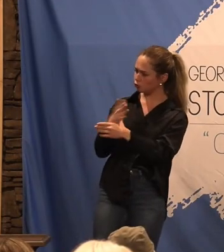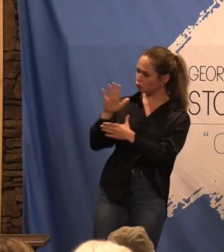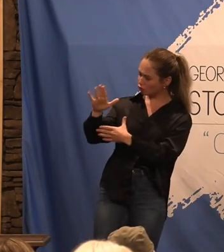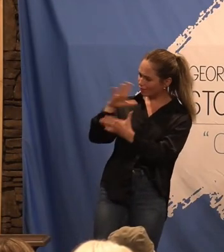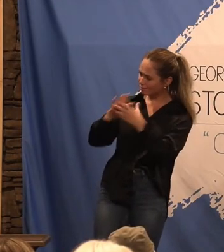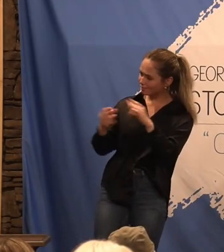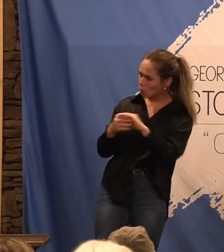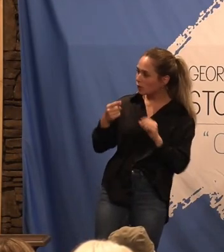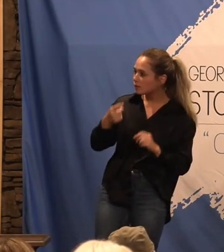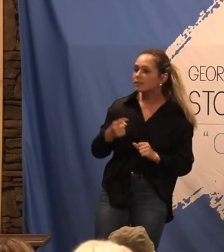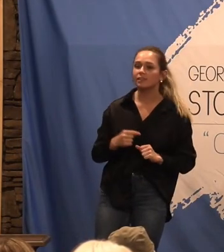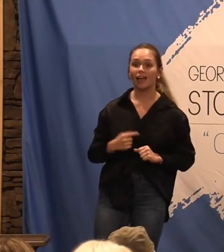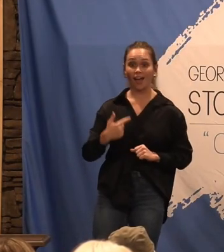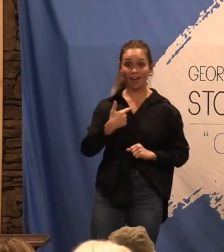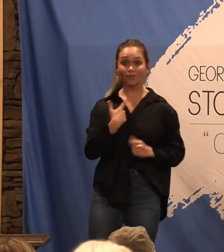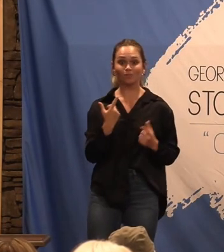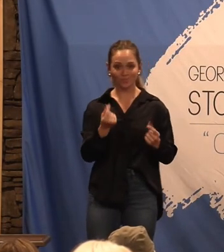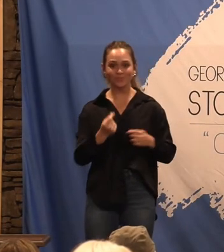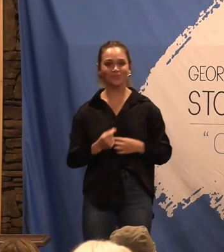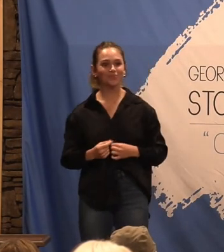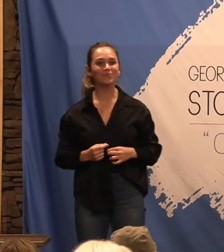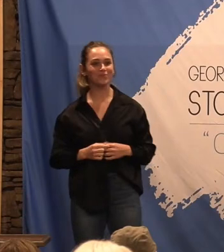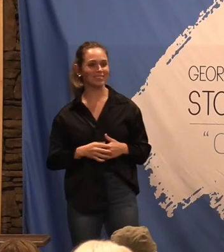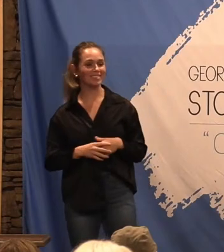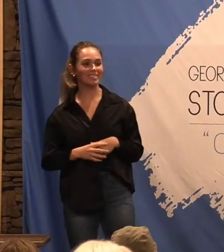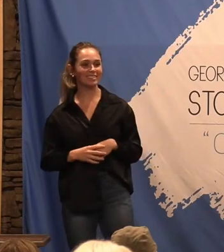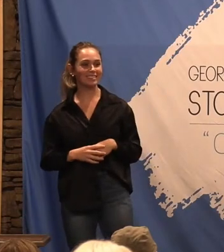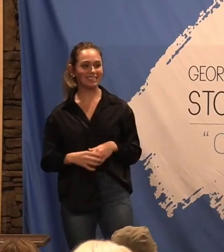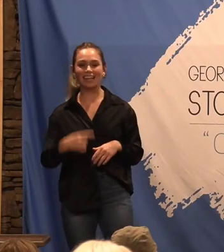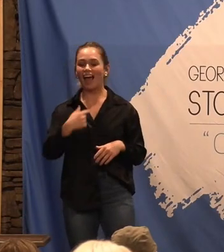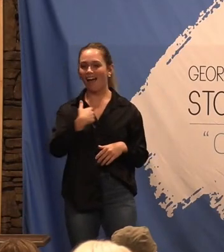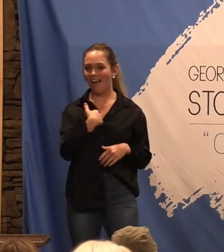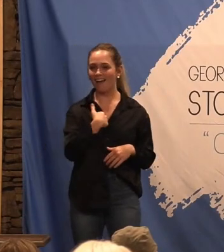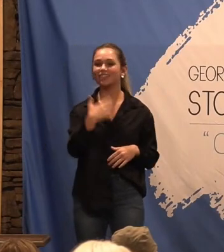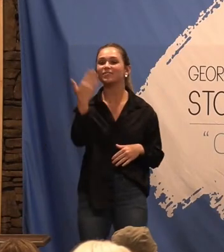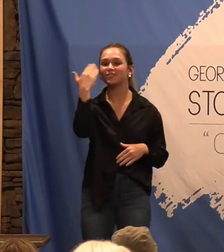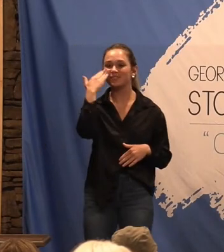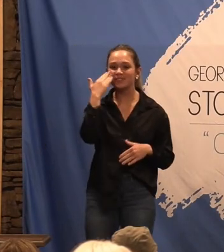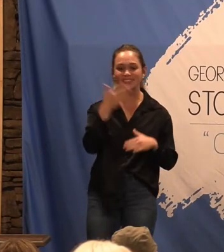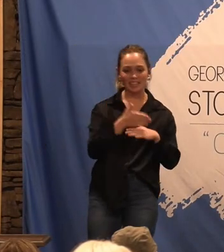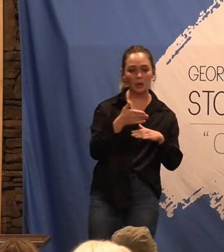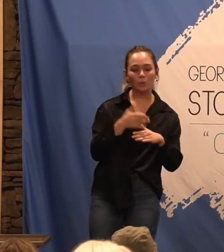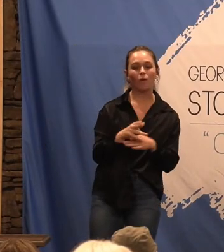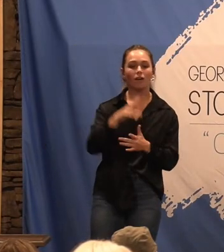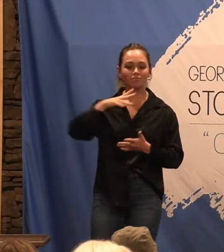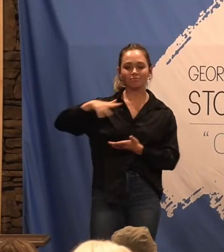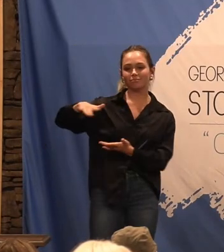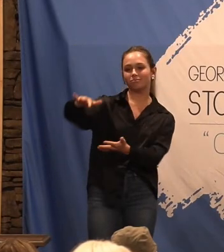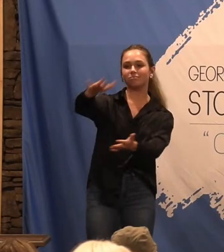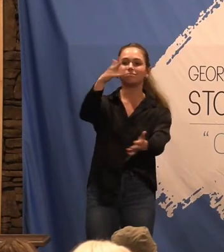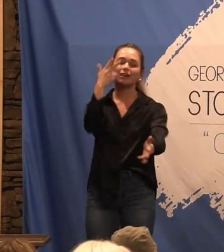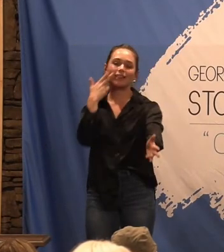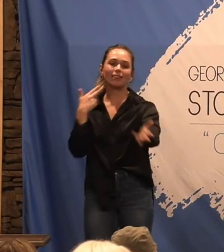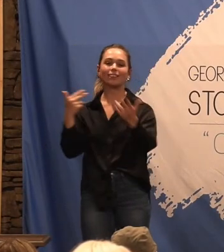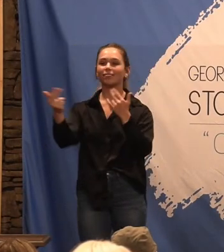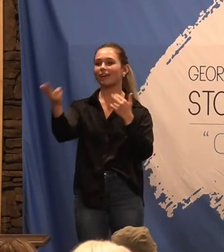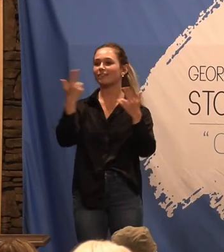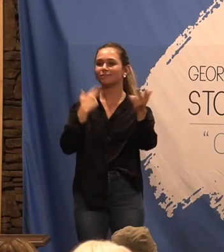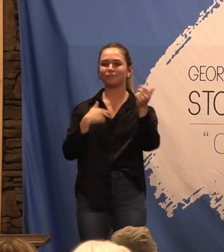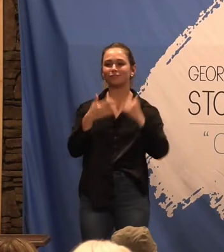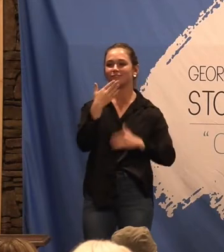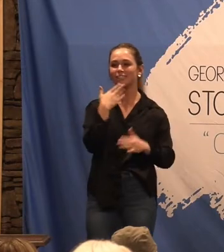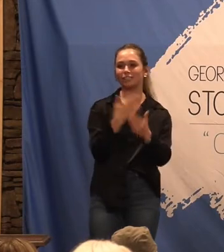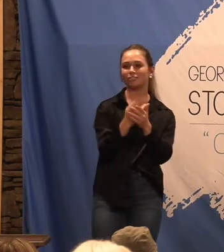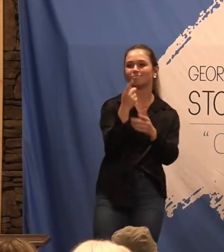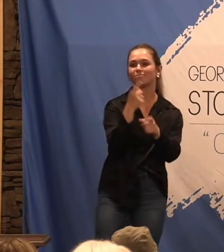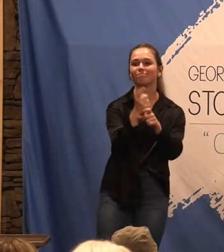story." And I did. 'Cause I knew that wood smoke and laughter at a good